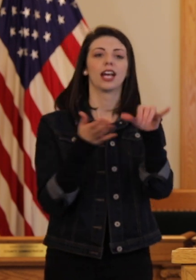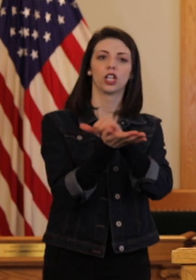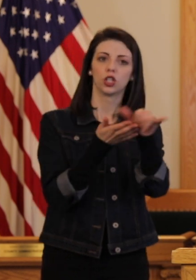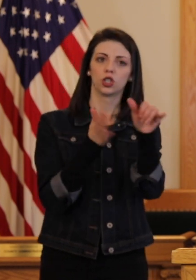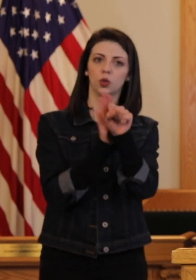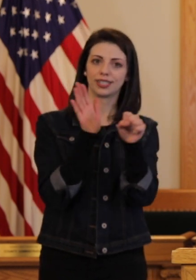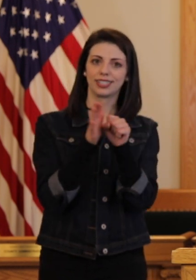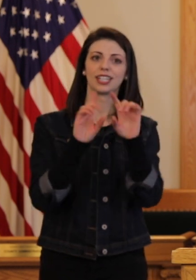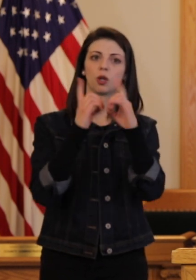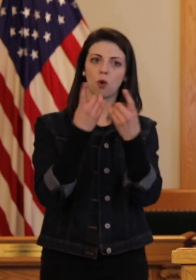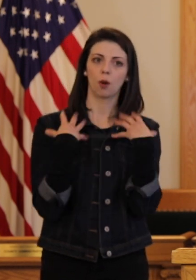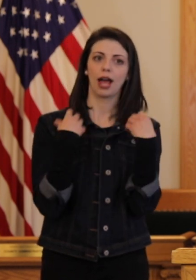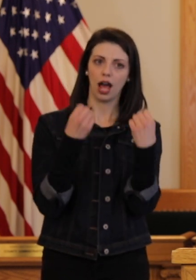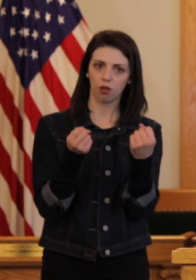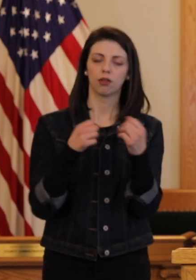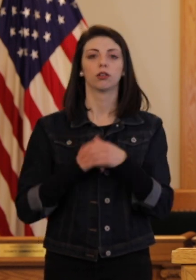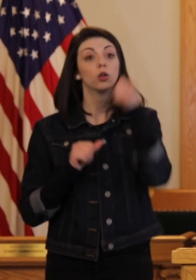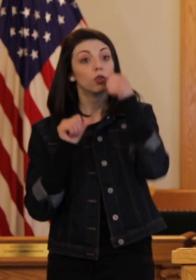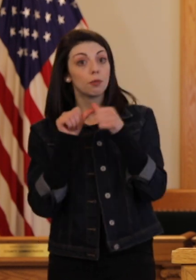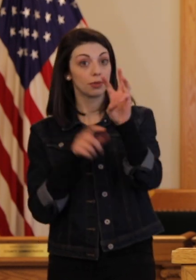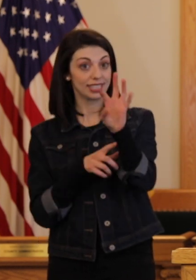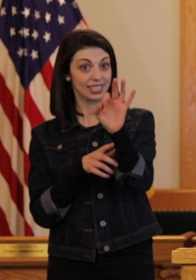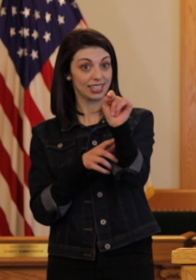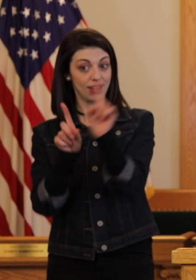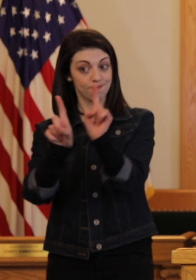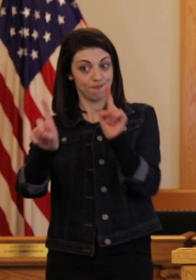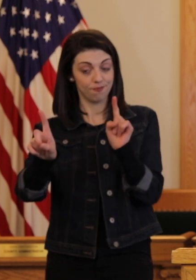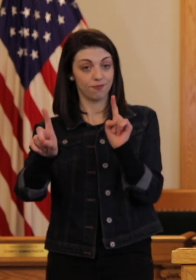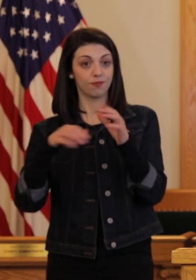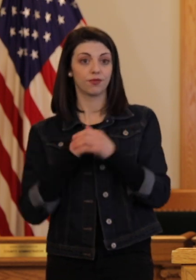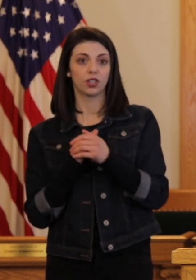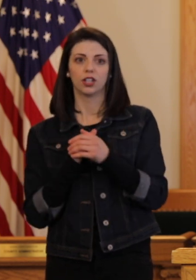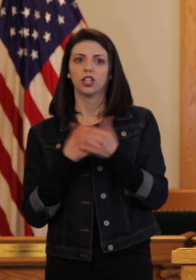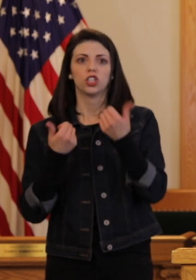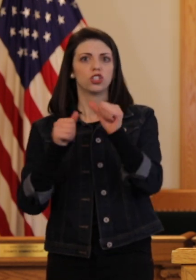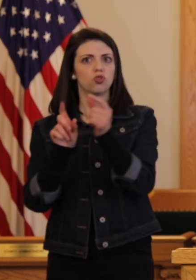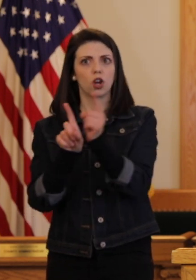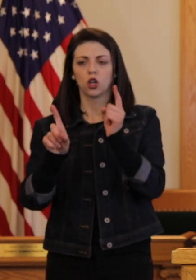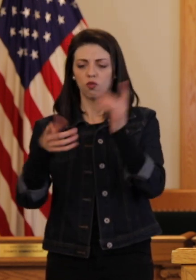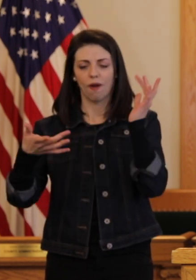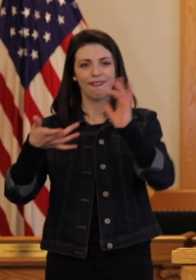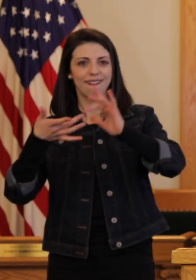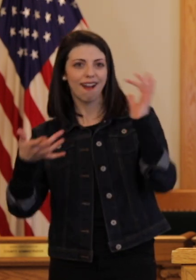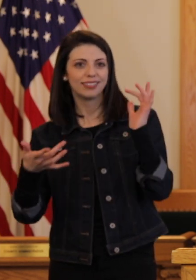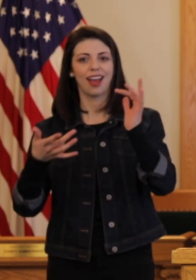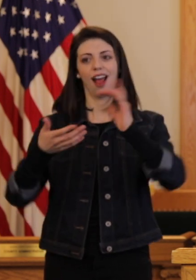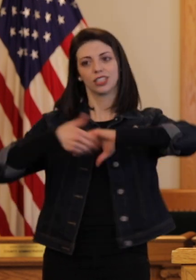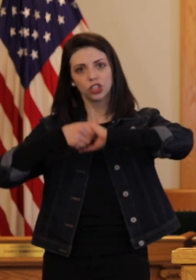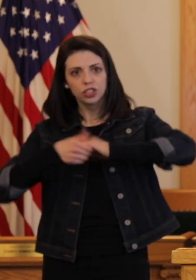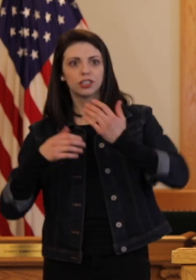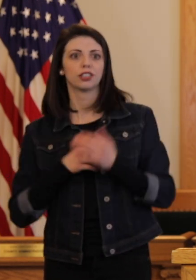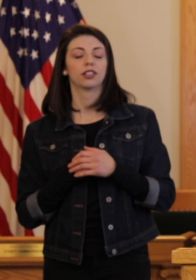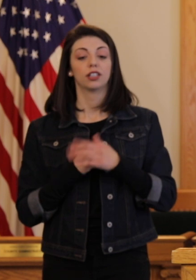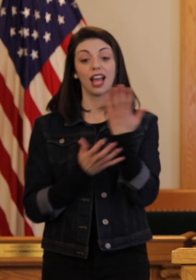least 6 feet of distance between you and others. Avoid close contact, such as shaking hands. Wash hands often and